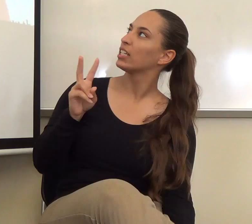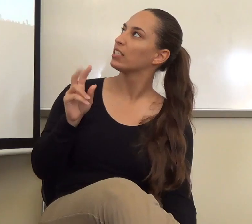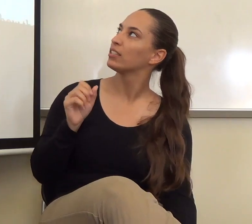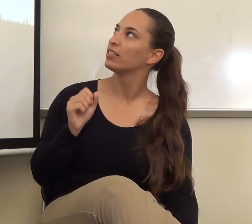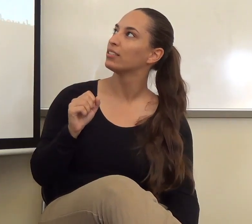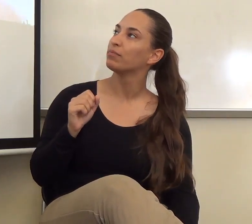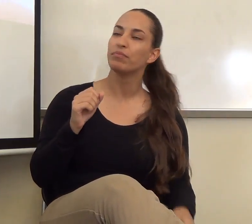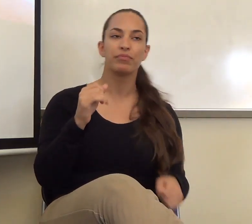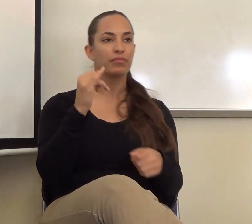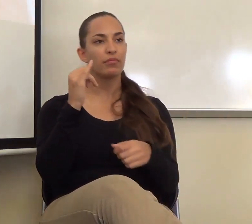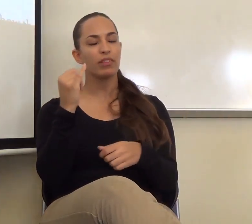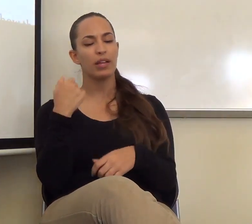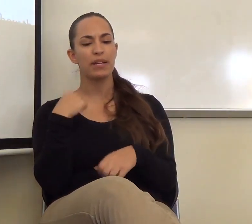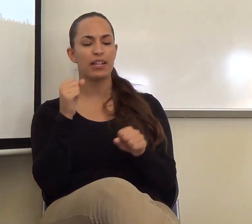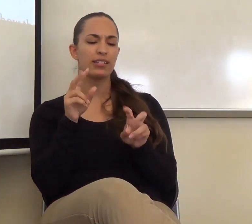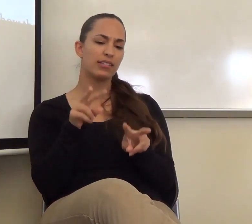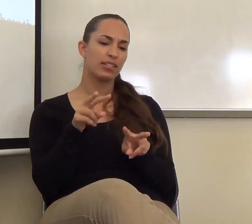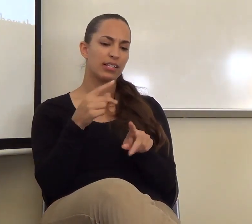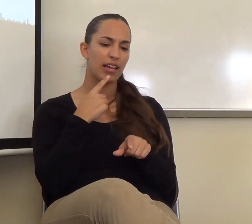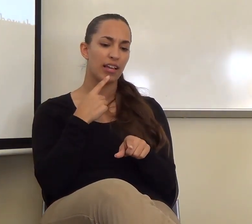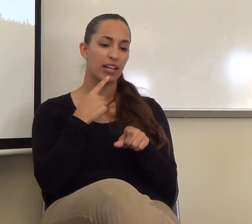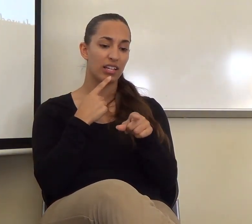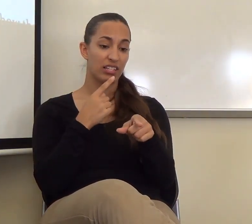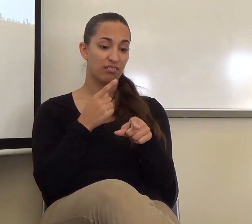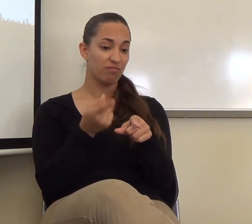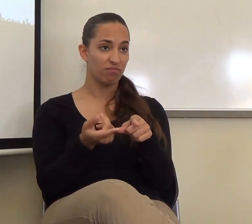Is this not the title of this list?